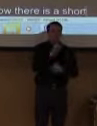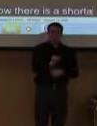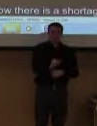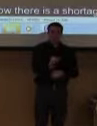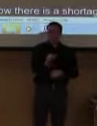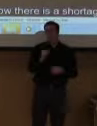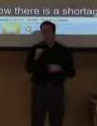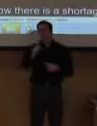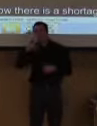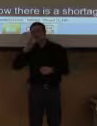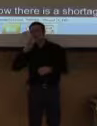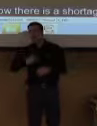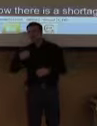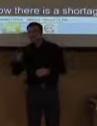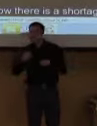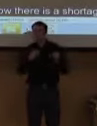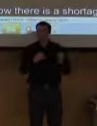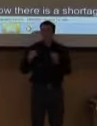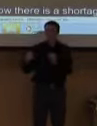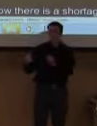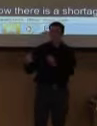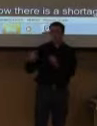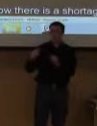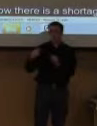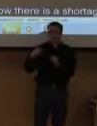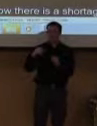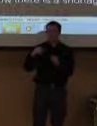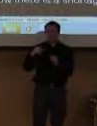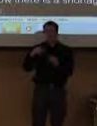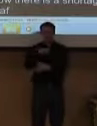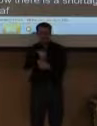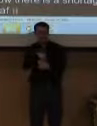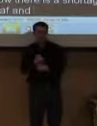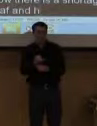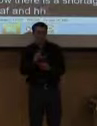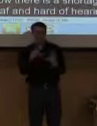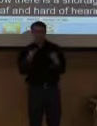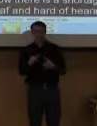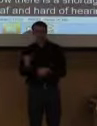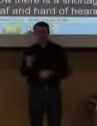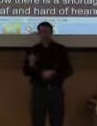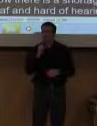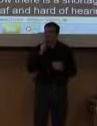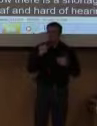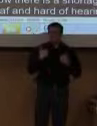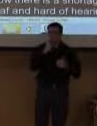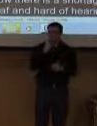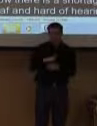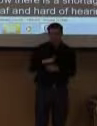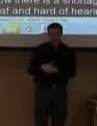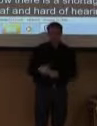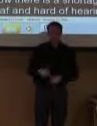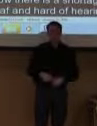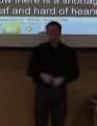and deaf and hard of hearing individuals fall into that group as well. In fact, only